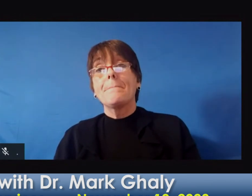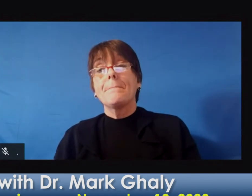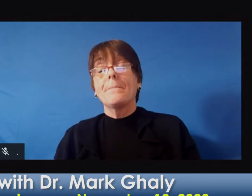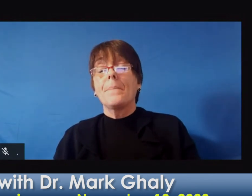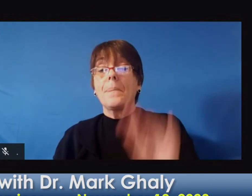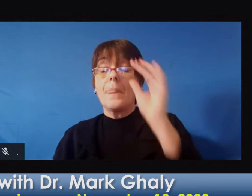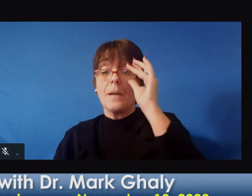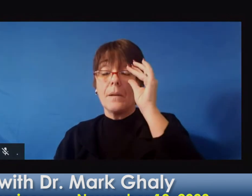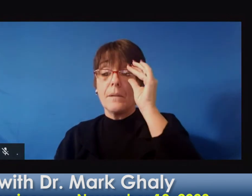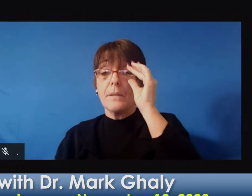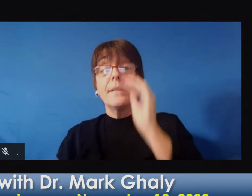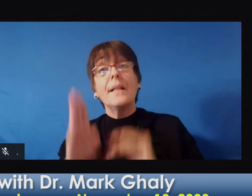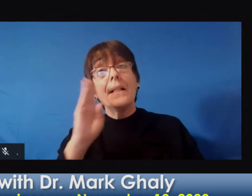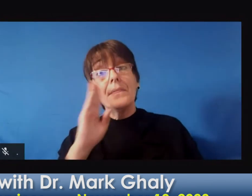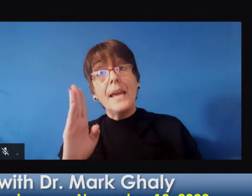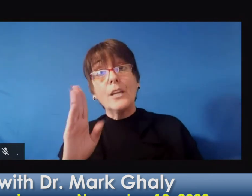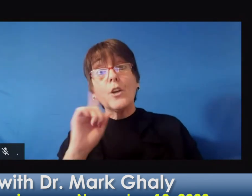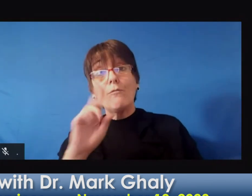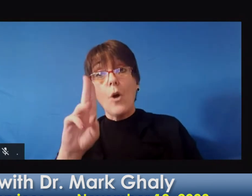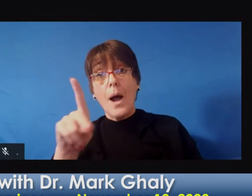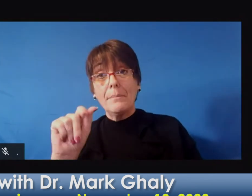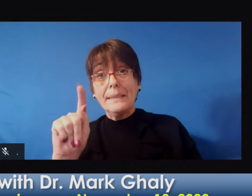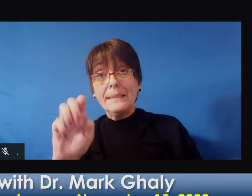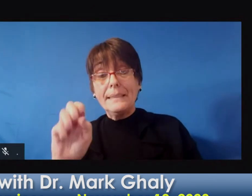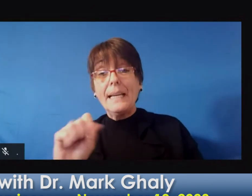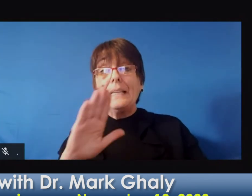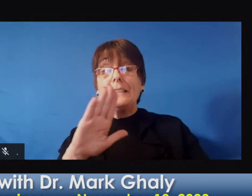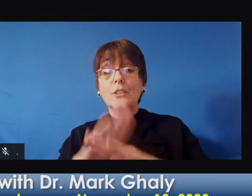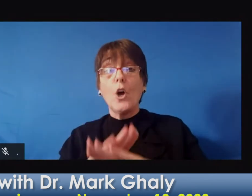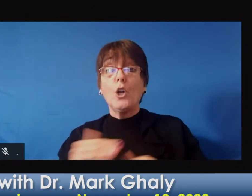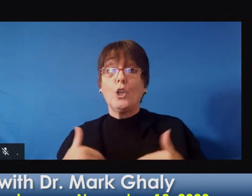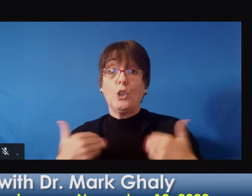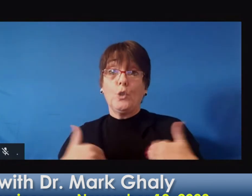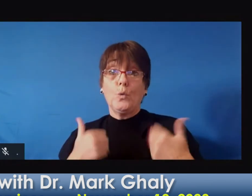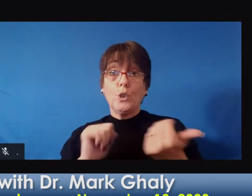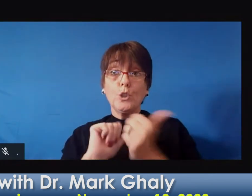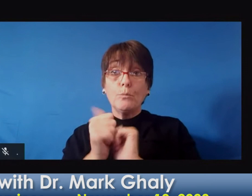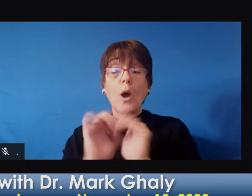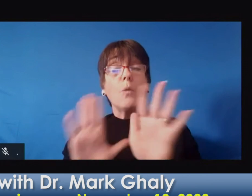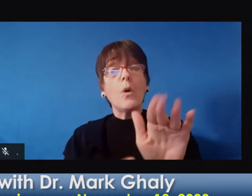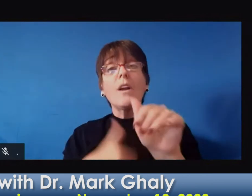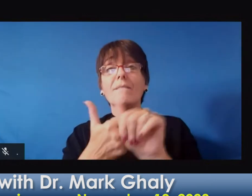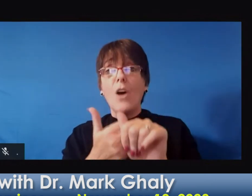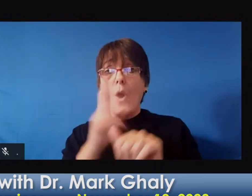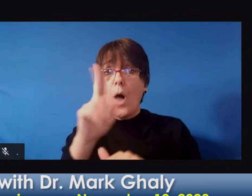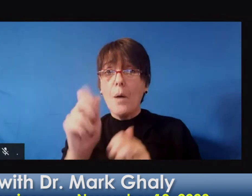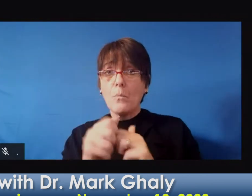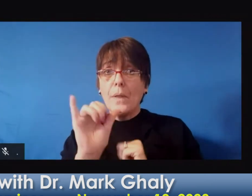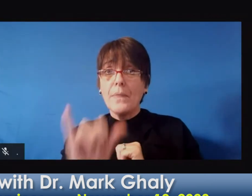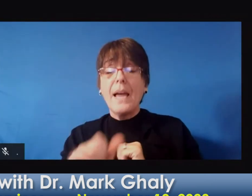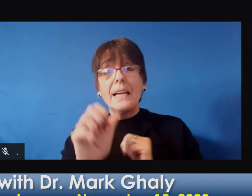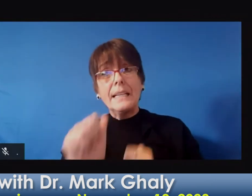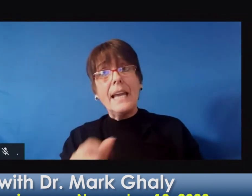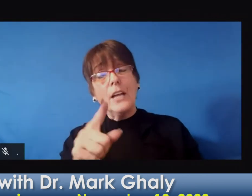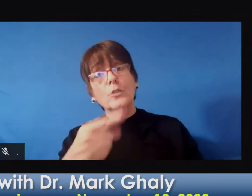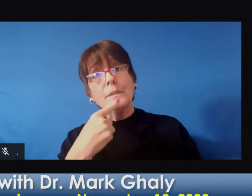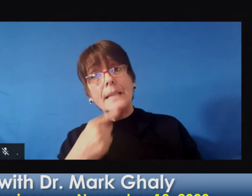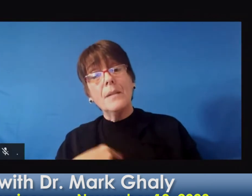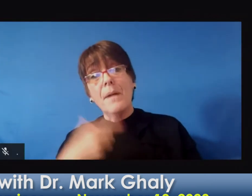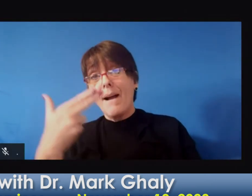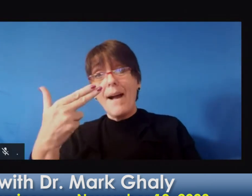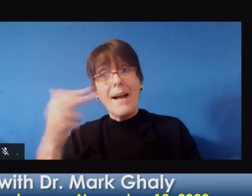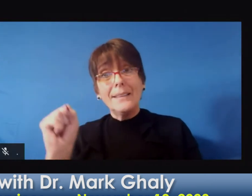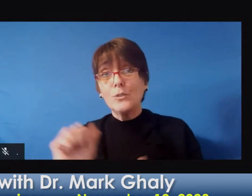Thank you, Doctor, and thanks for the update on youth sports. I wanted to follow up with that, and I was wondering if you could please address high school